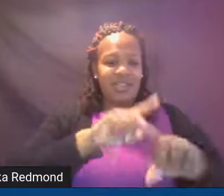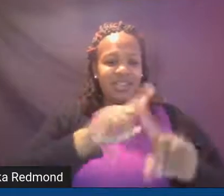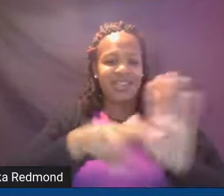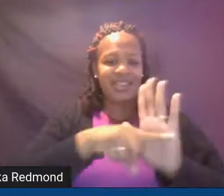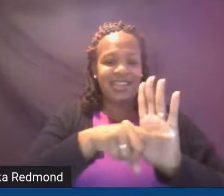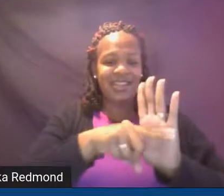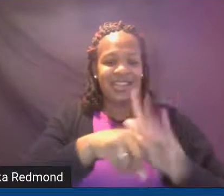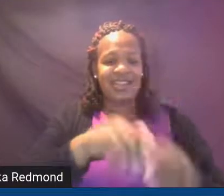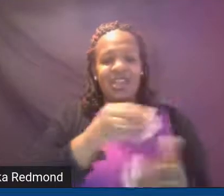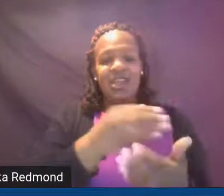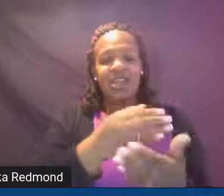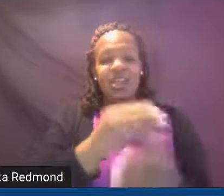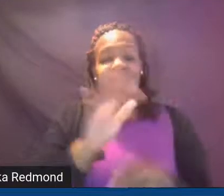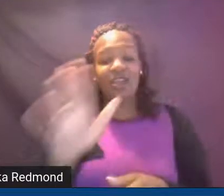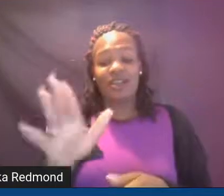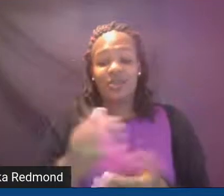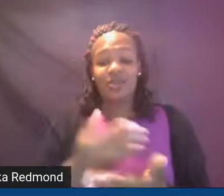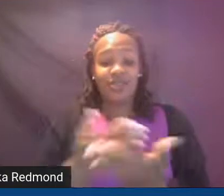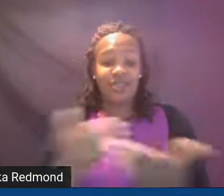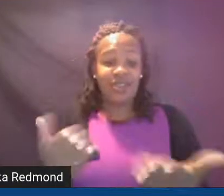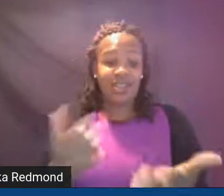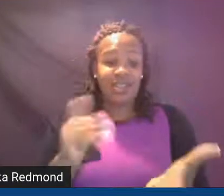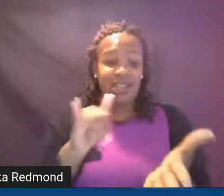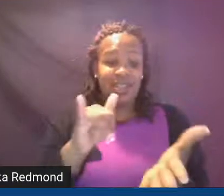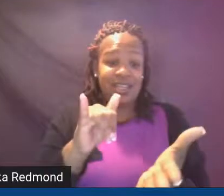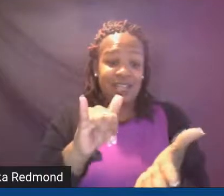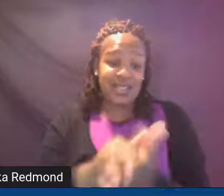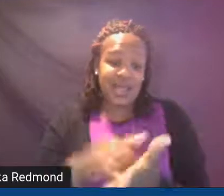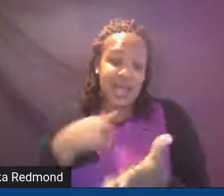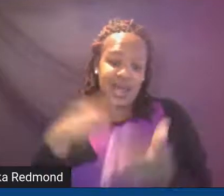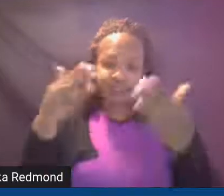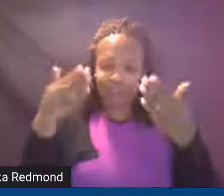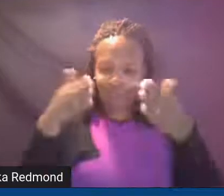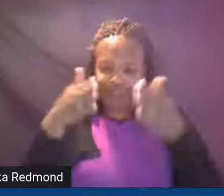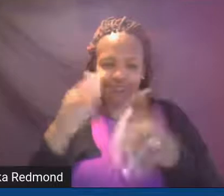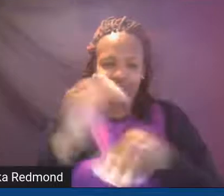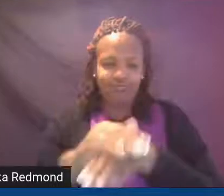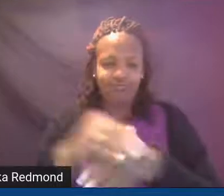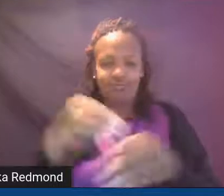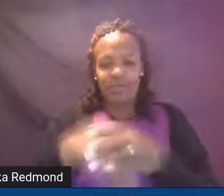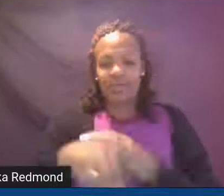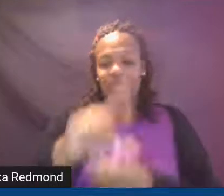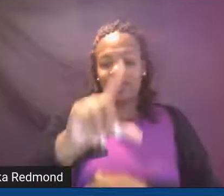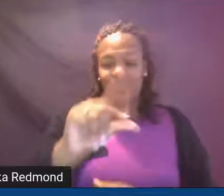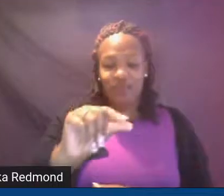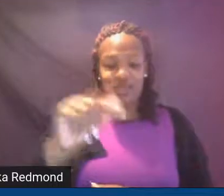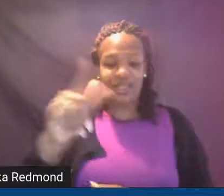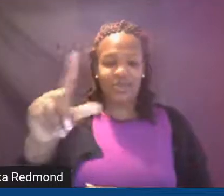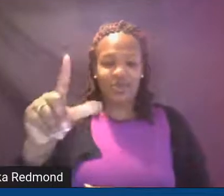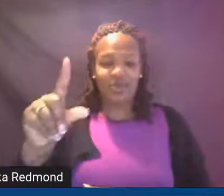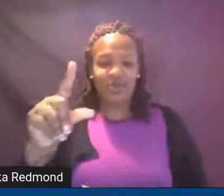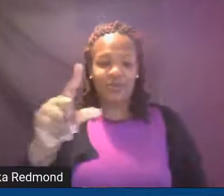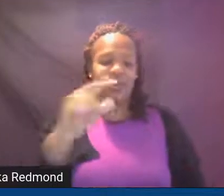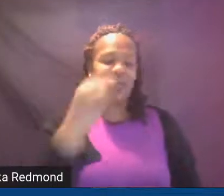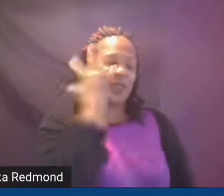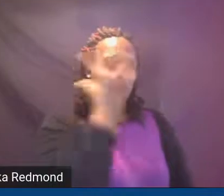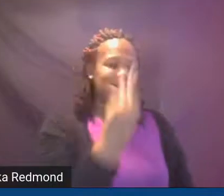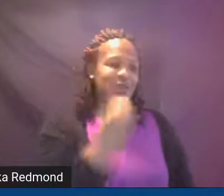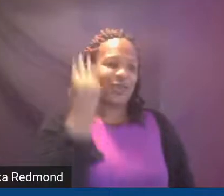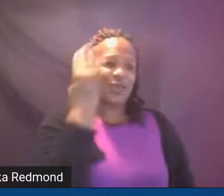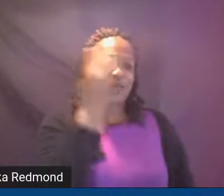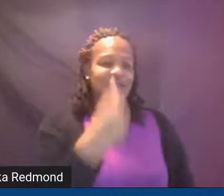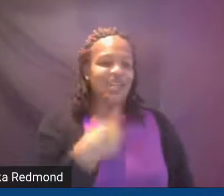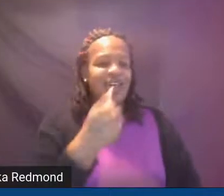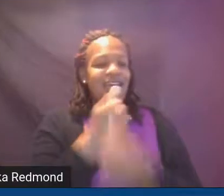Those are just some of the things I think are going to be strategic. And so the things I'm going to be focusing on in 2021. Beautiful, beautiful. I love